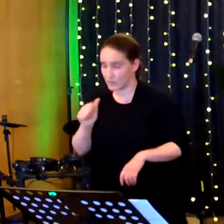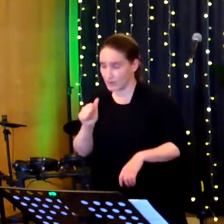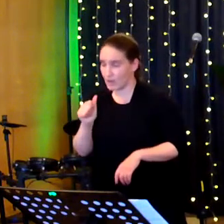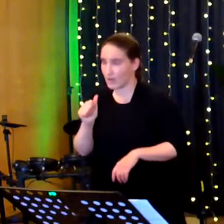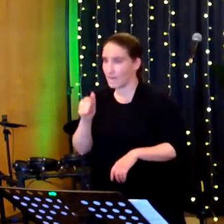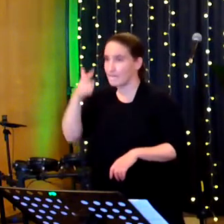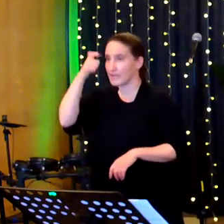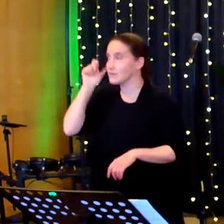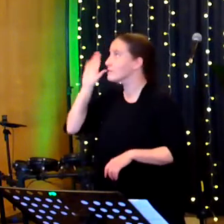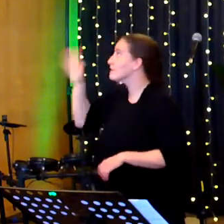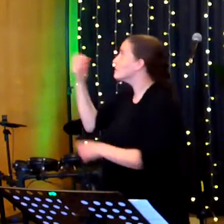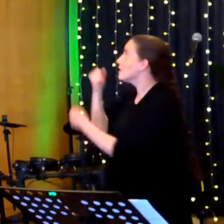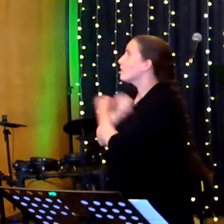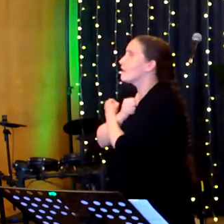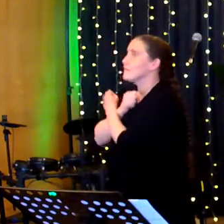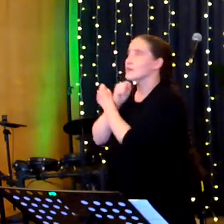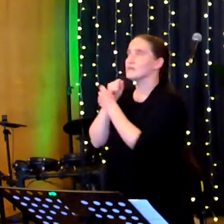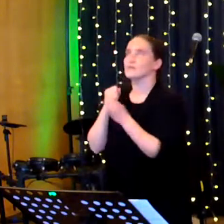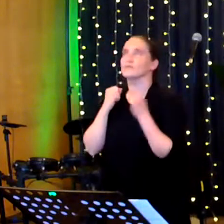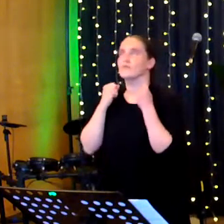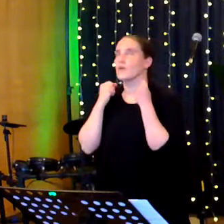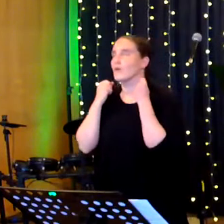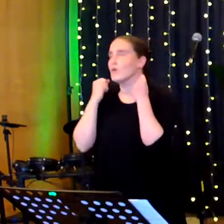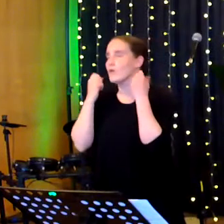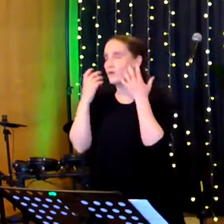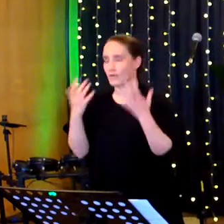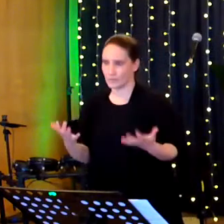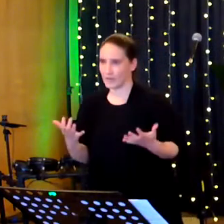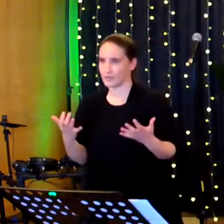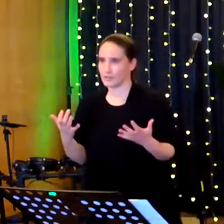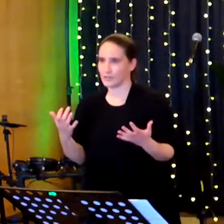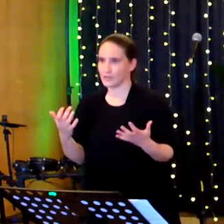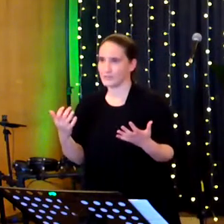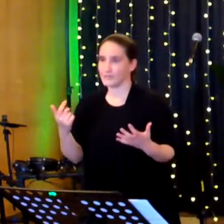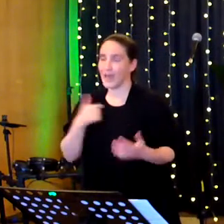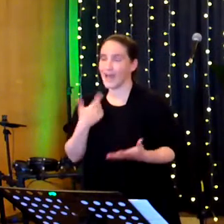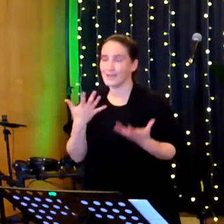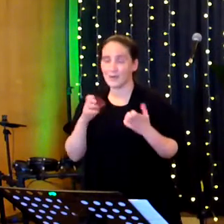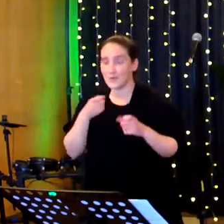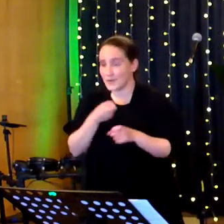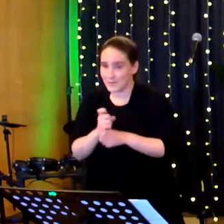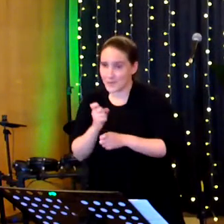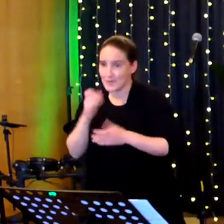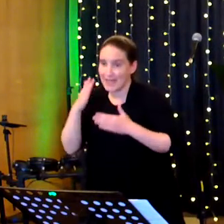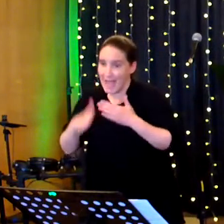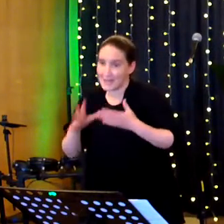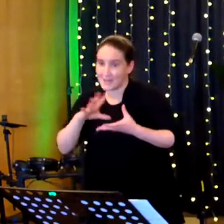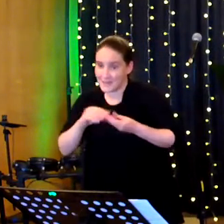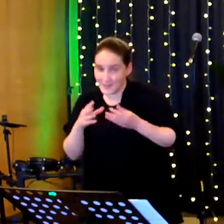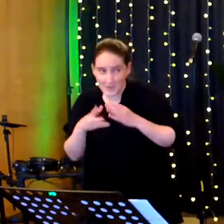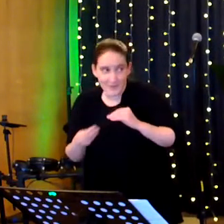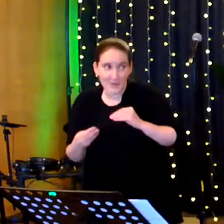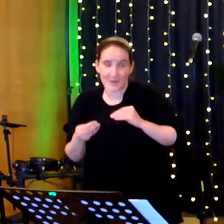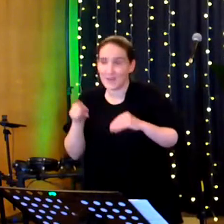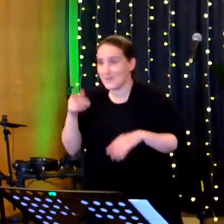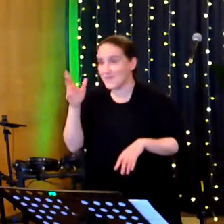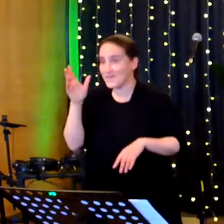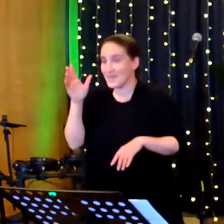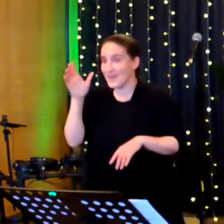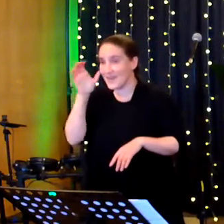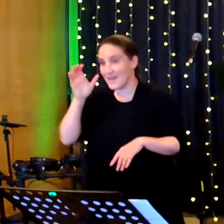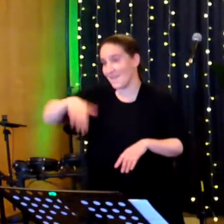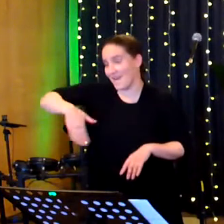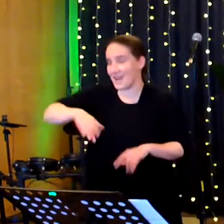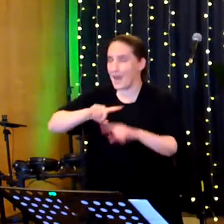much. And I don't want to spoil the end if y'all haven't heard, but God